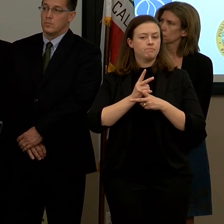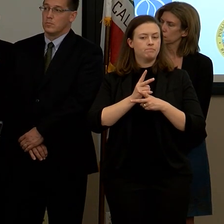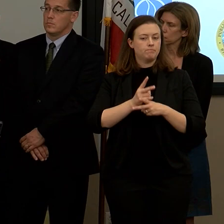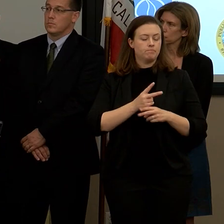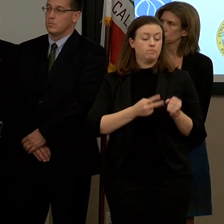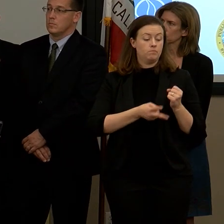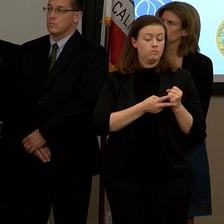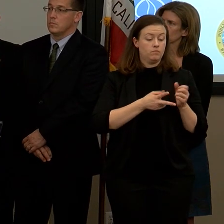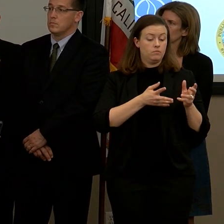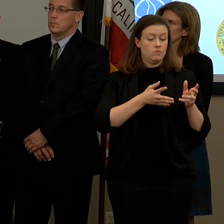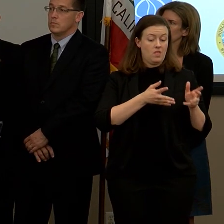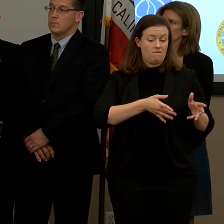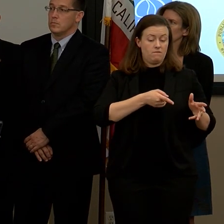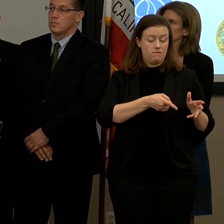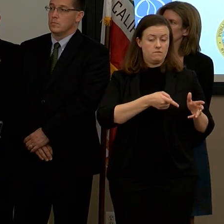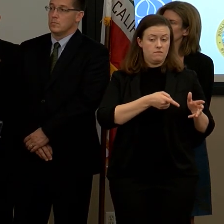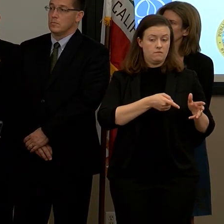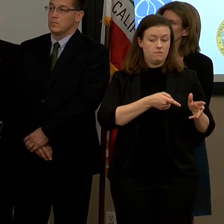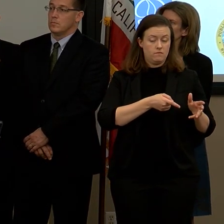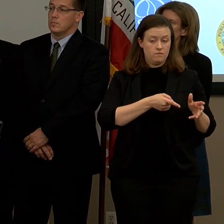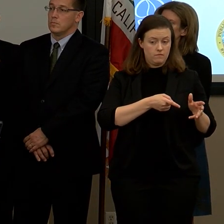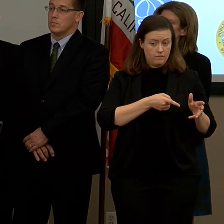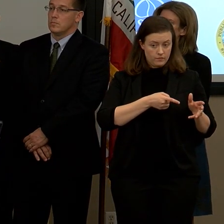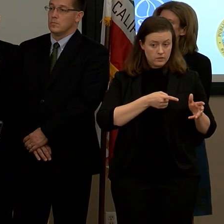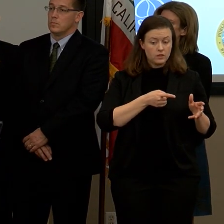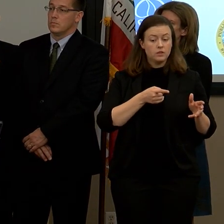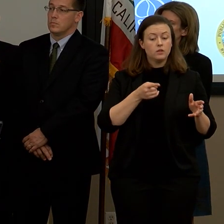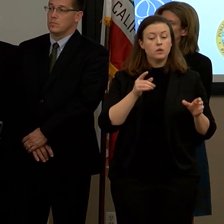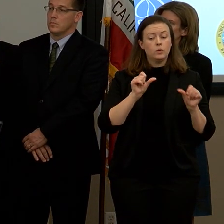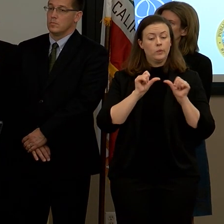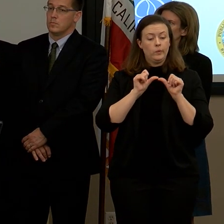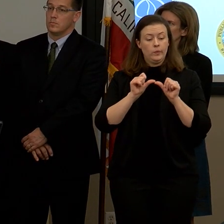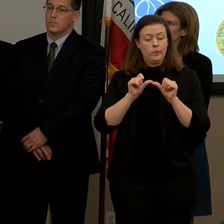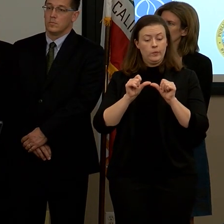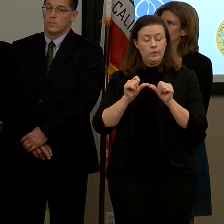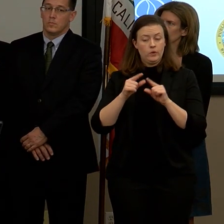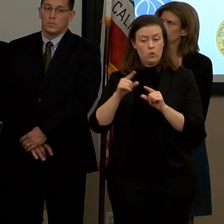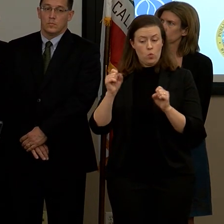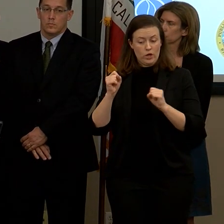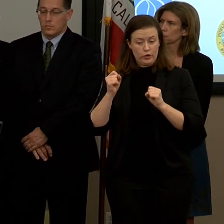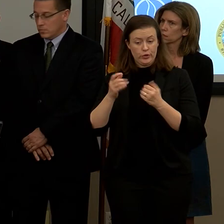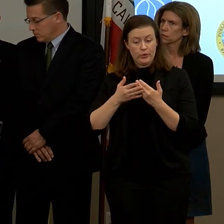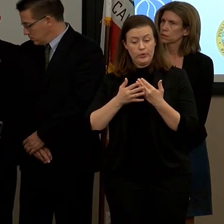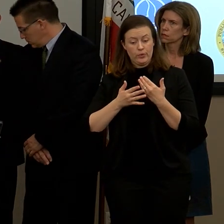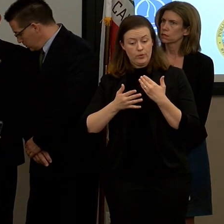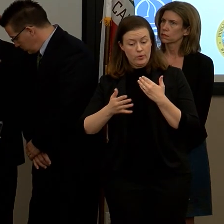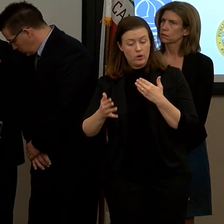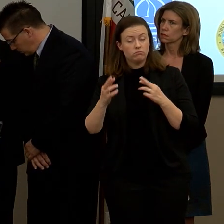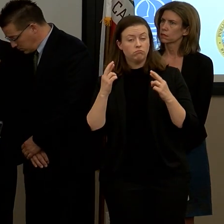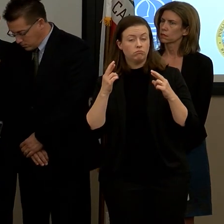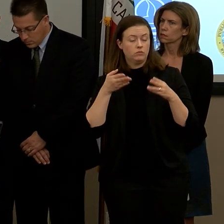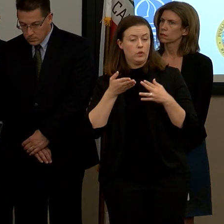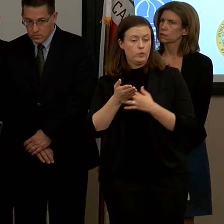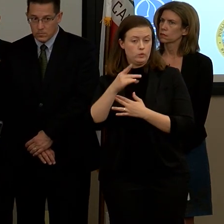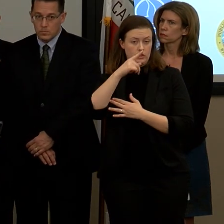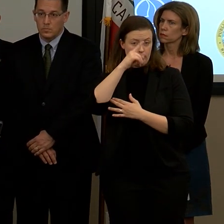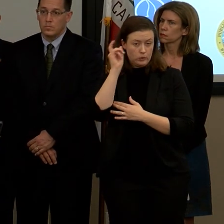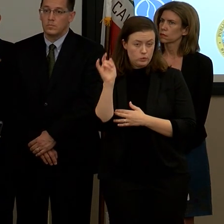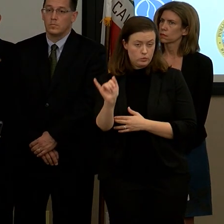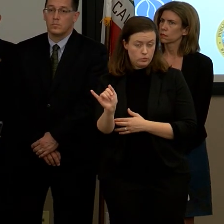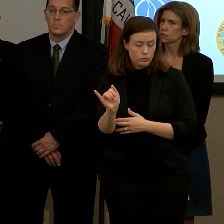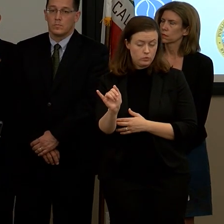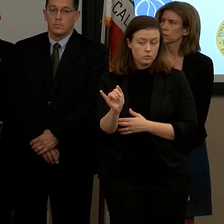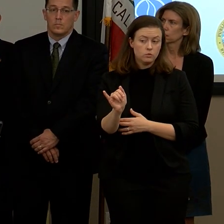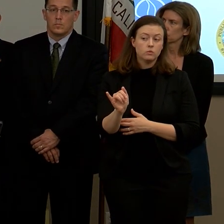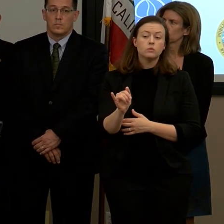reserves remaining in the site to get us through the rest of this winter and hopefully through the summer. But as